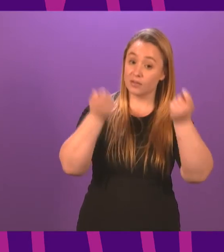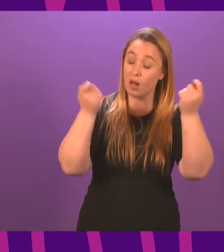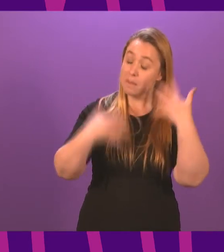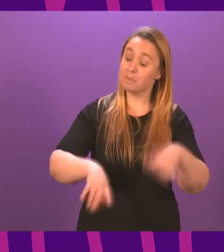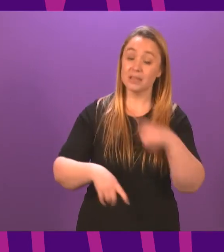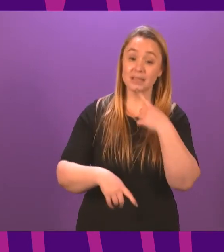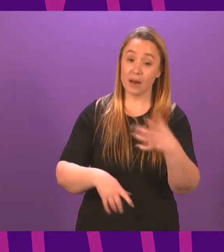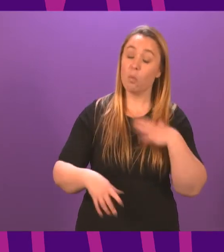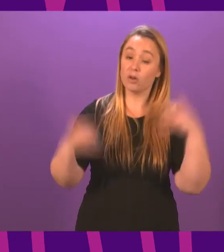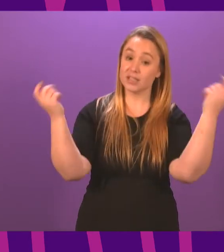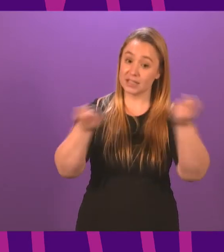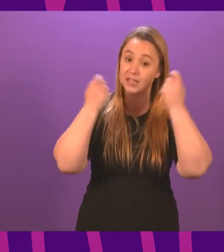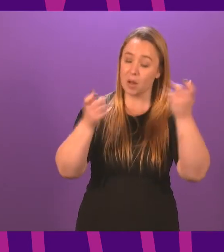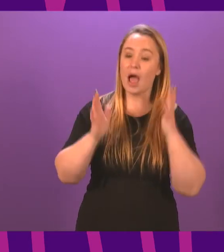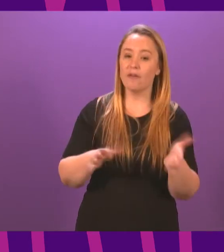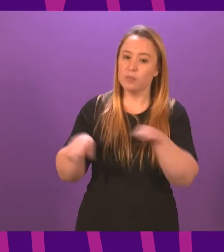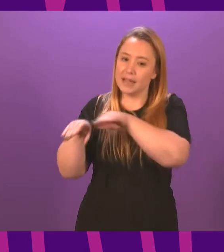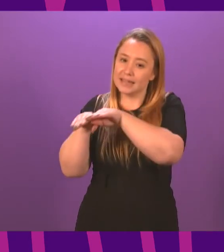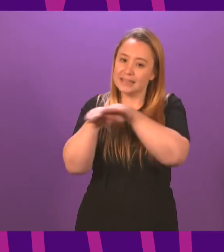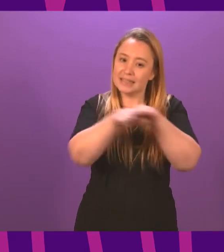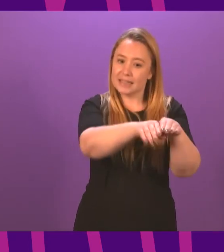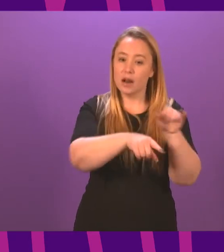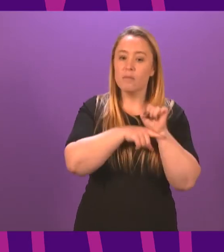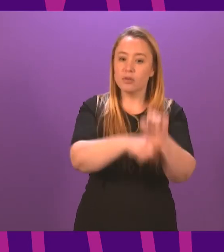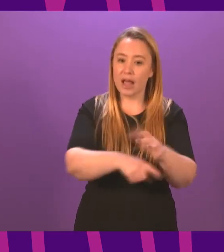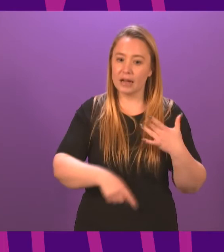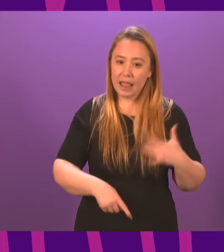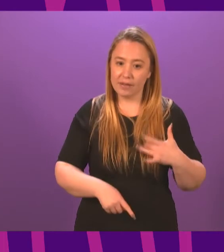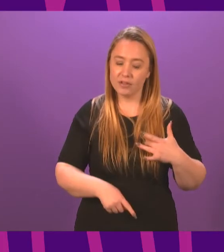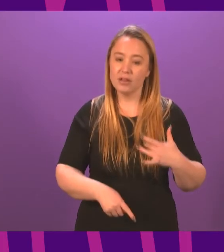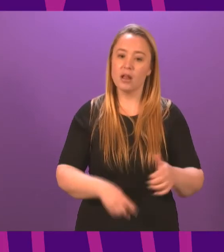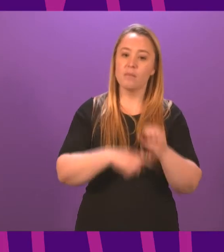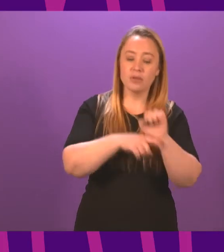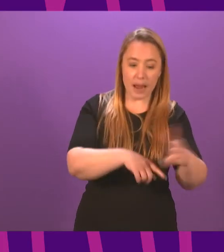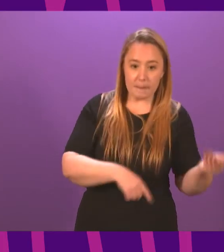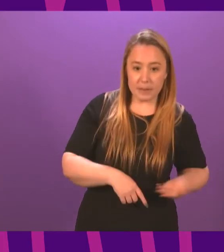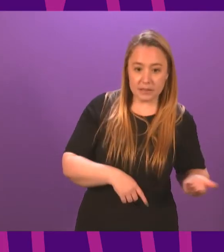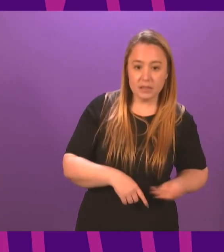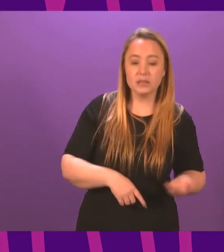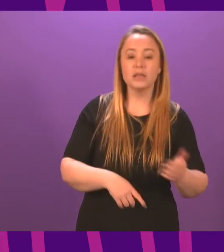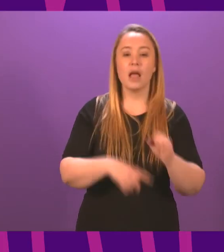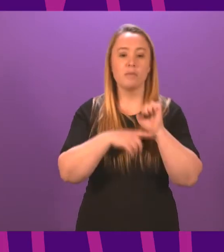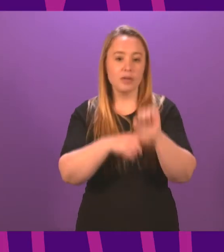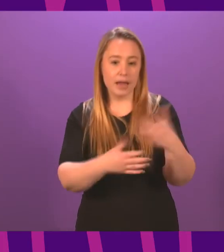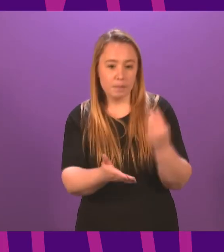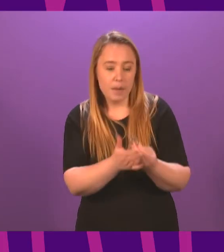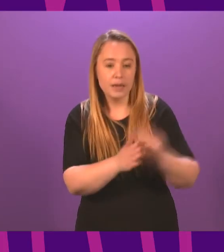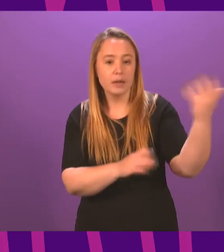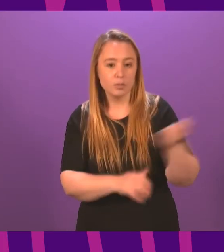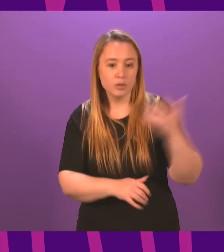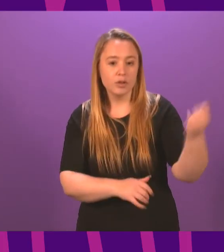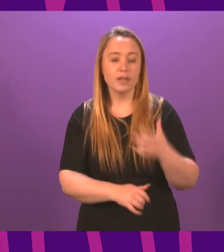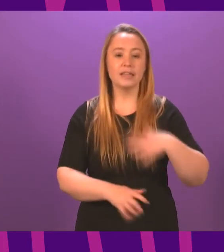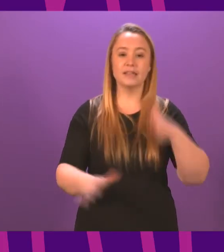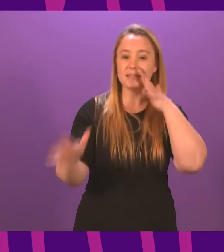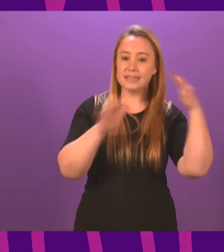this, but we need a consistent approach that protects lives and livelihoods, supports businesses and safeguards incomes, along with a test,